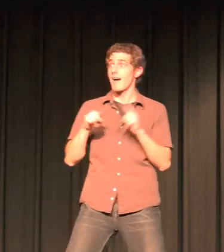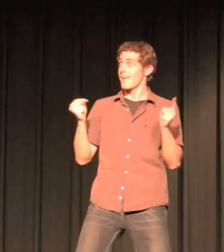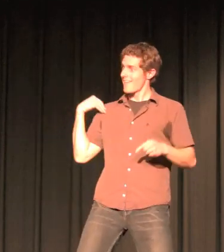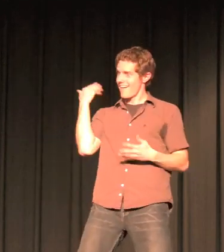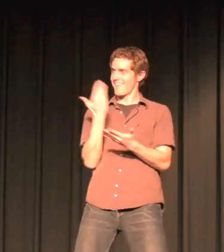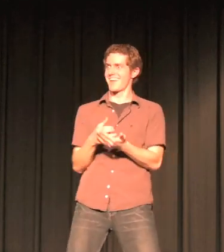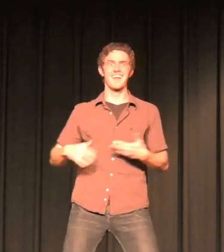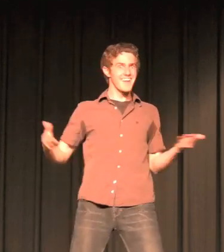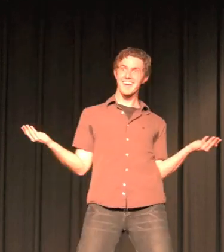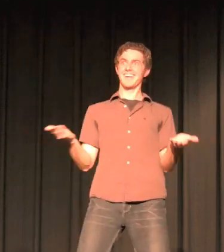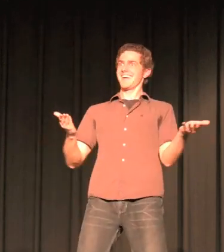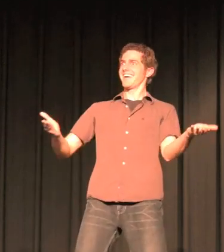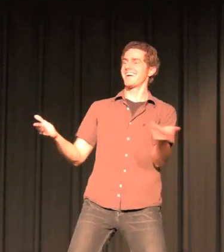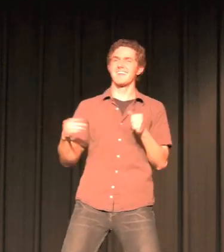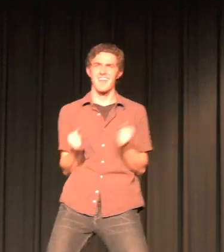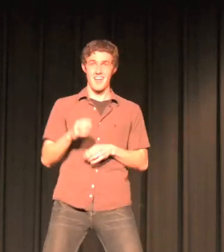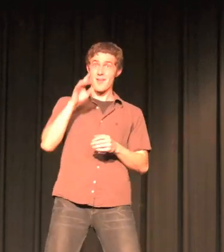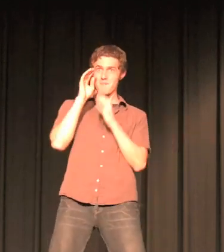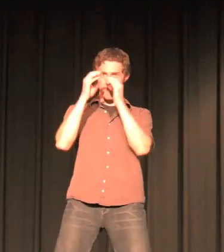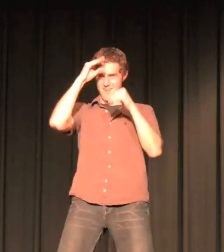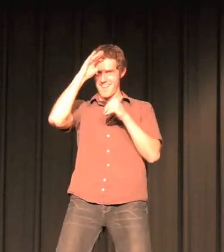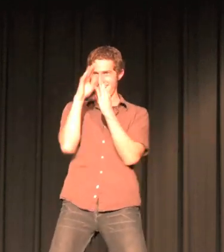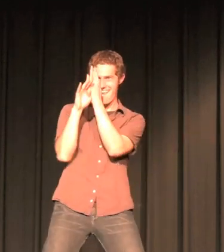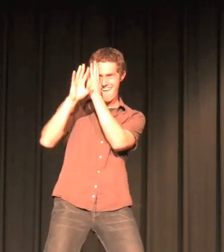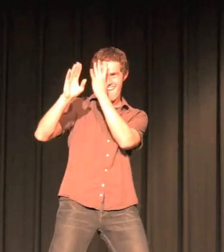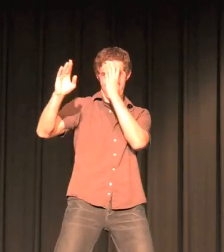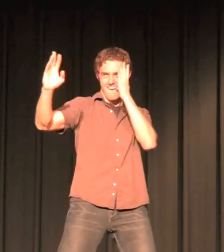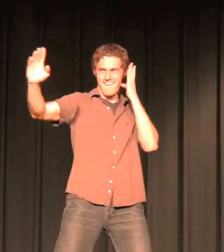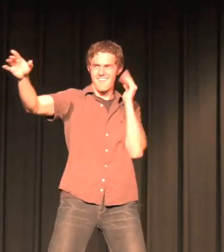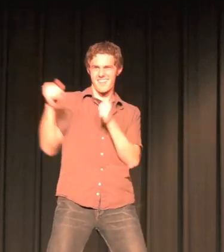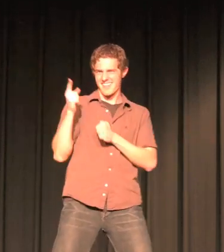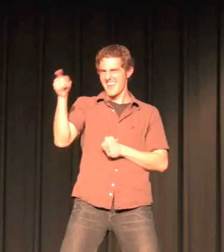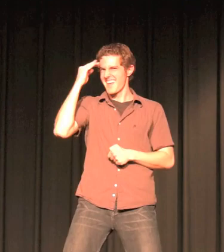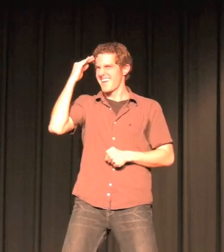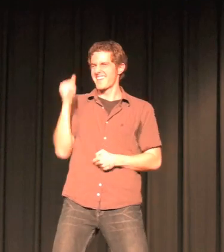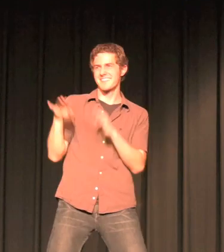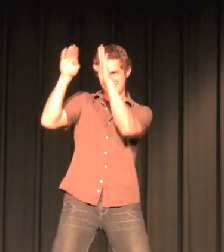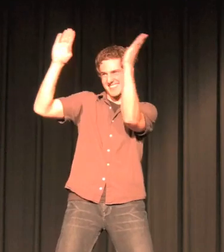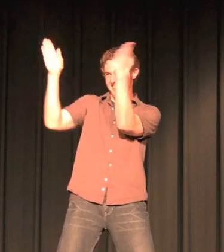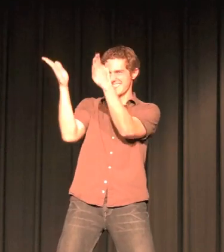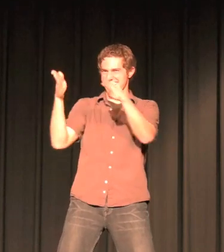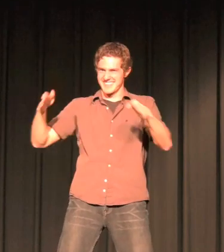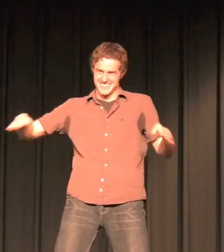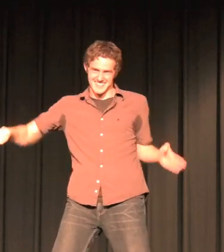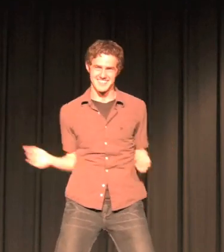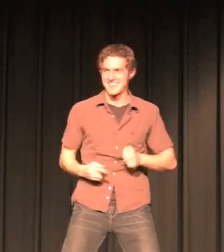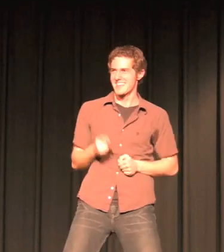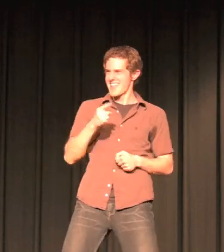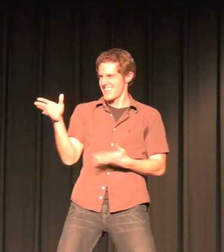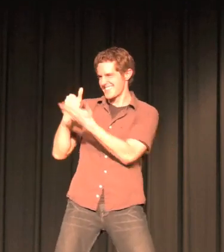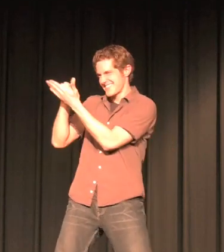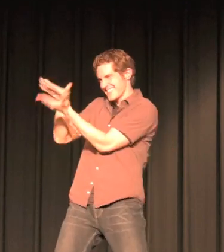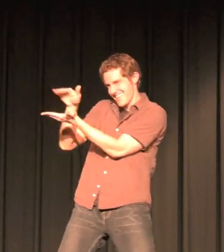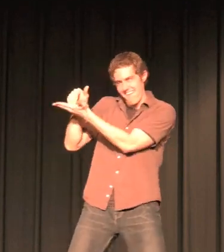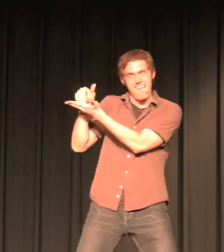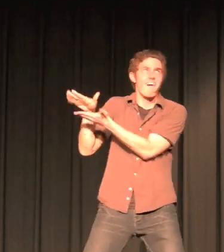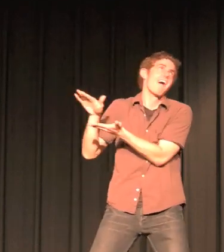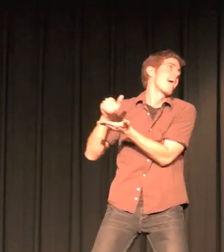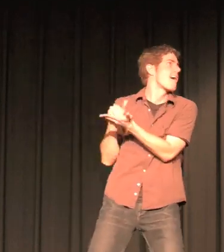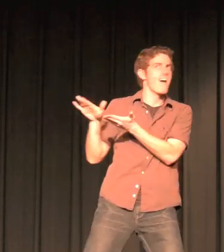But I'm already here. And now the dudes are lining up, cause they hear we got swagger. But we kick them to the curb unless